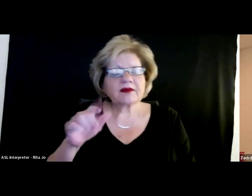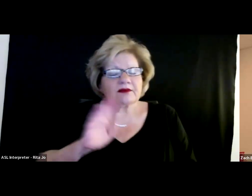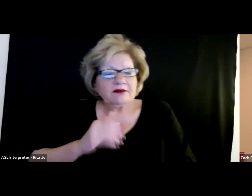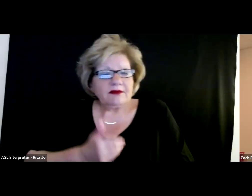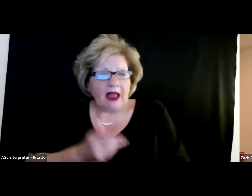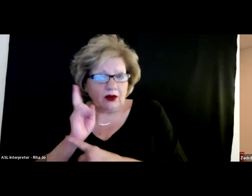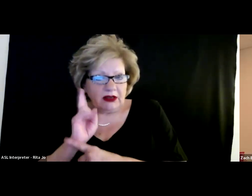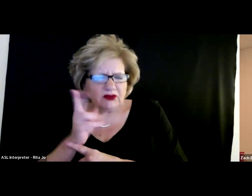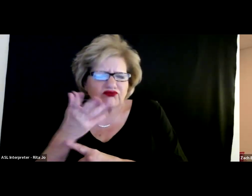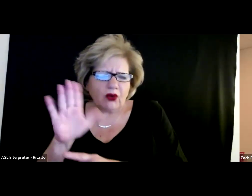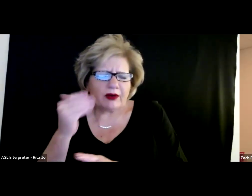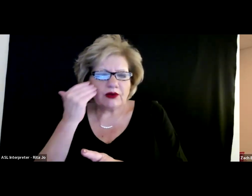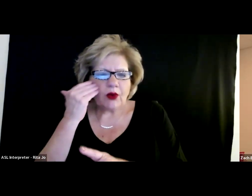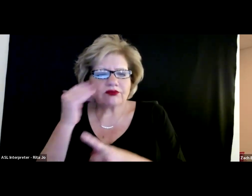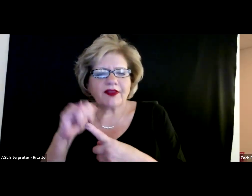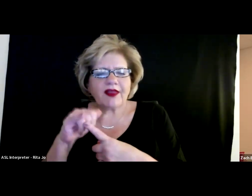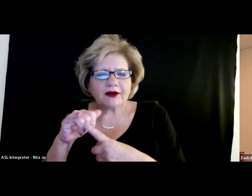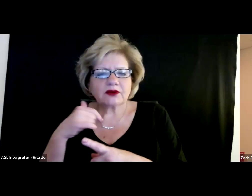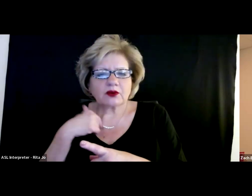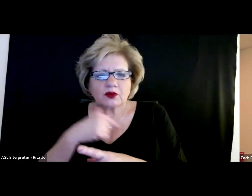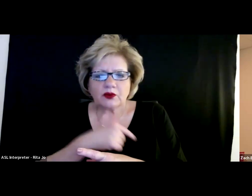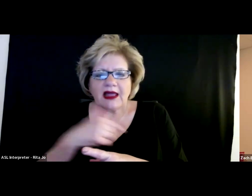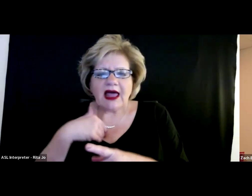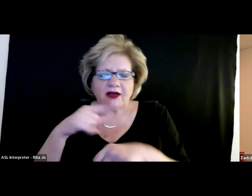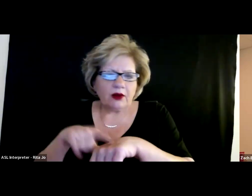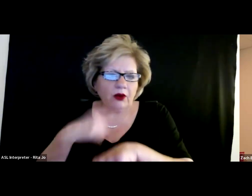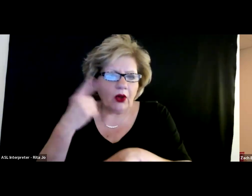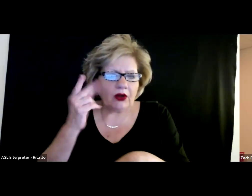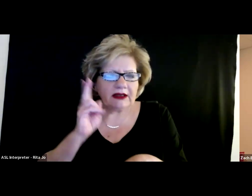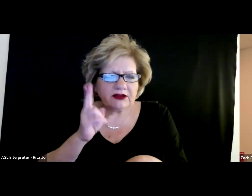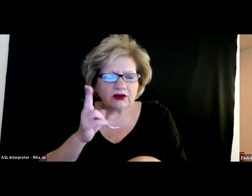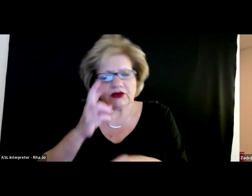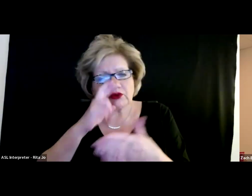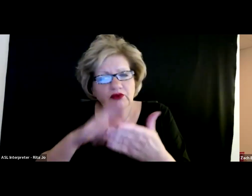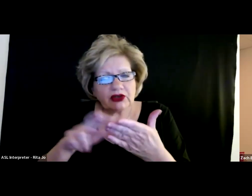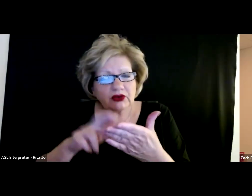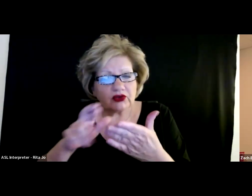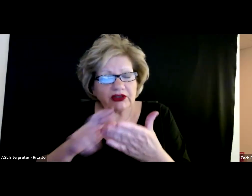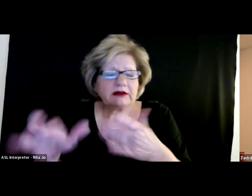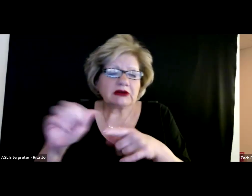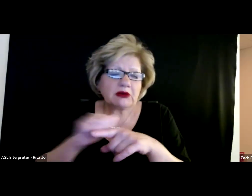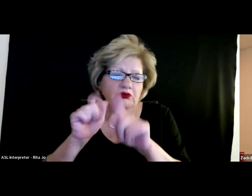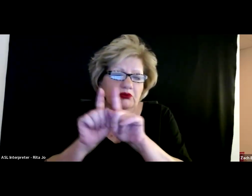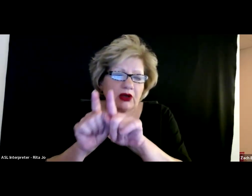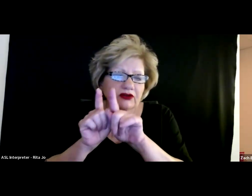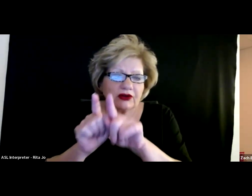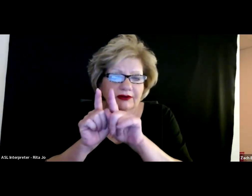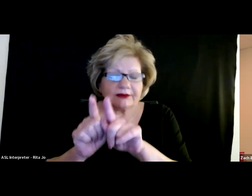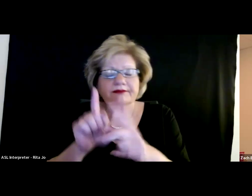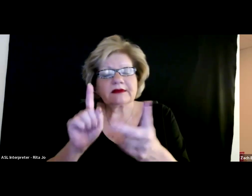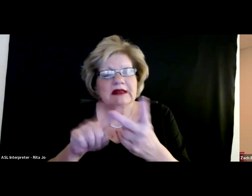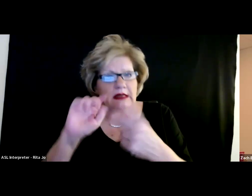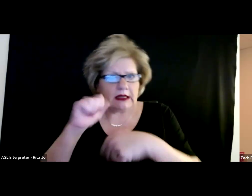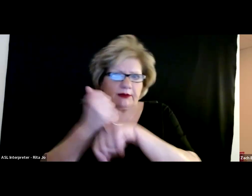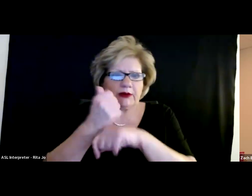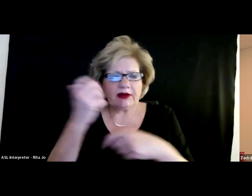you know we've had a long history in researching apprenticeships and implementing what works. We've